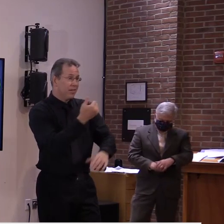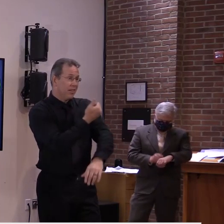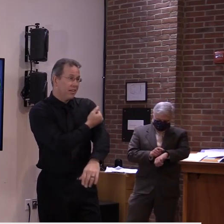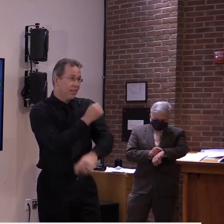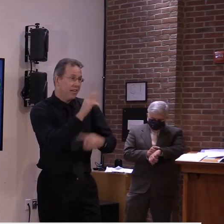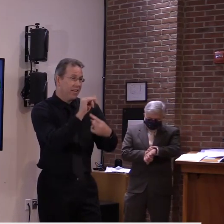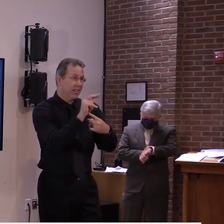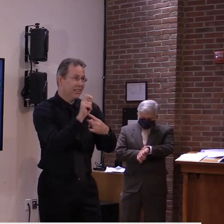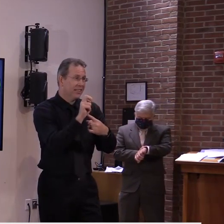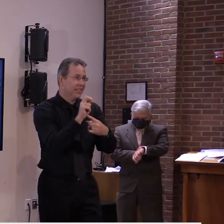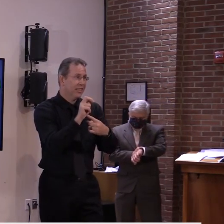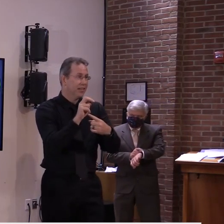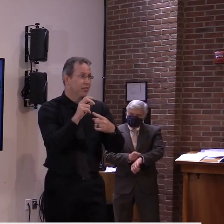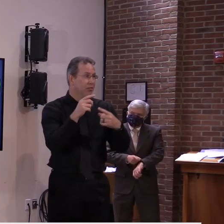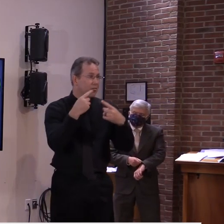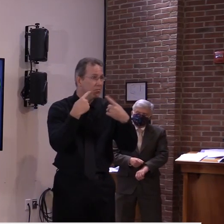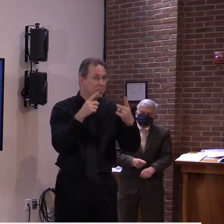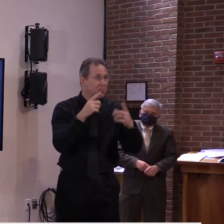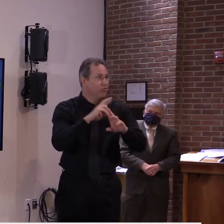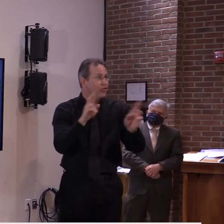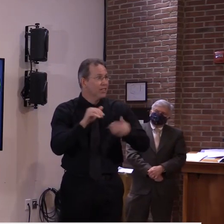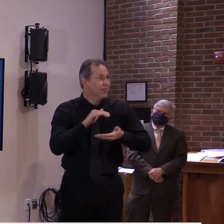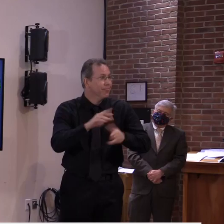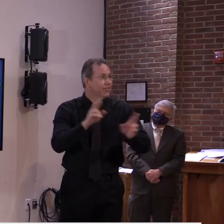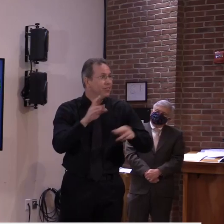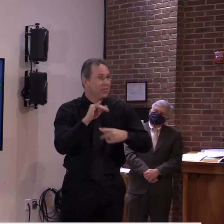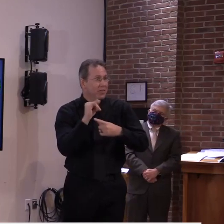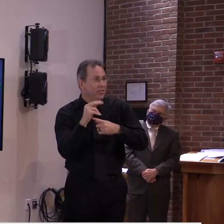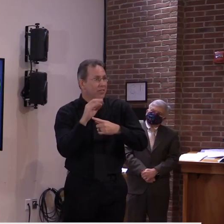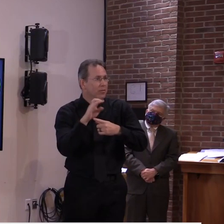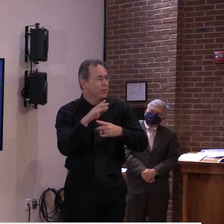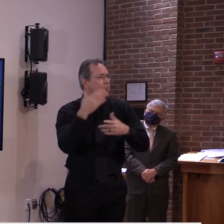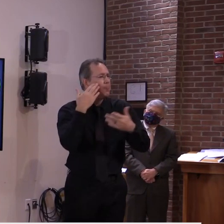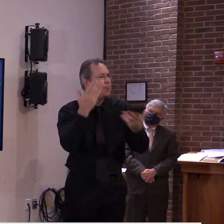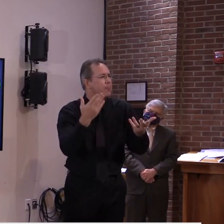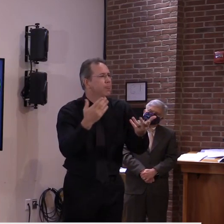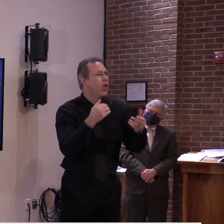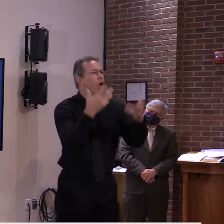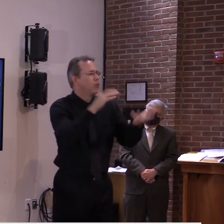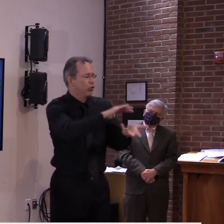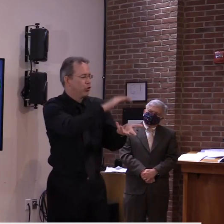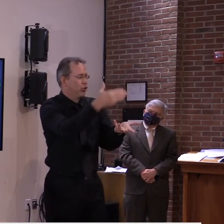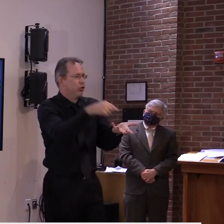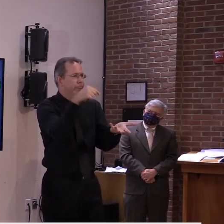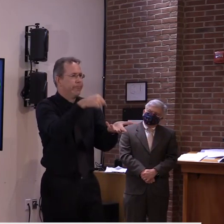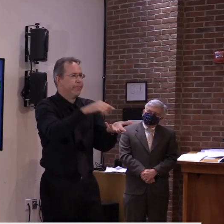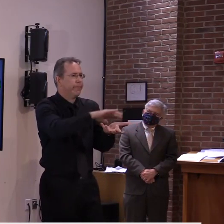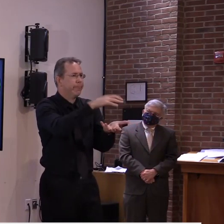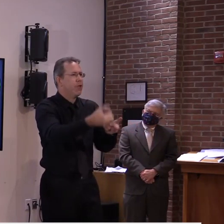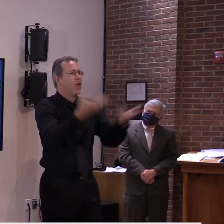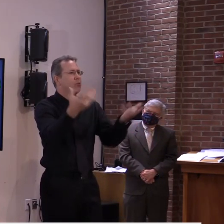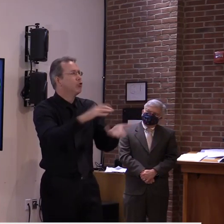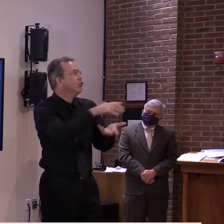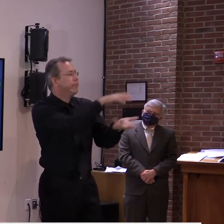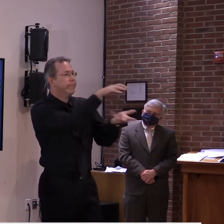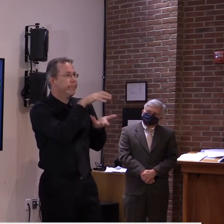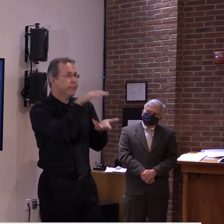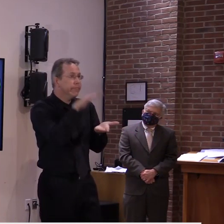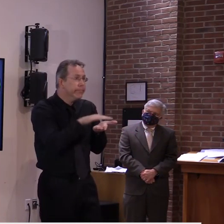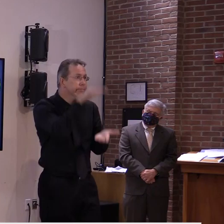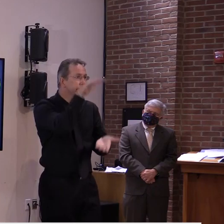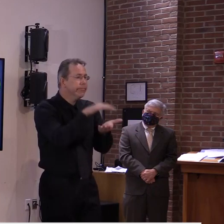yet, not knowing how many vaccines will be authorized. There will be a lot of legwork that